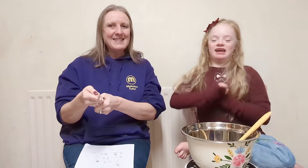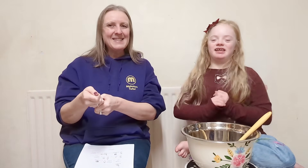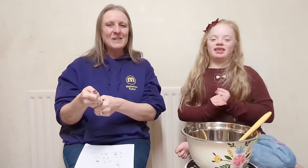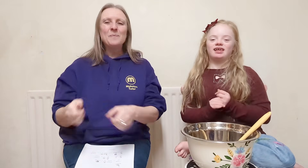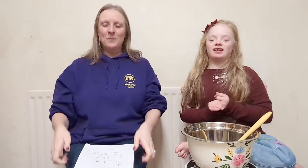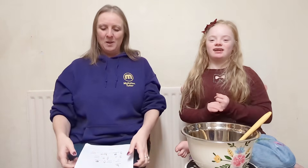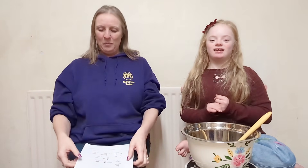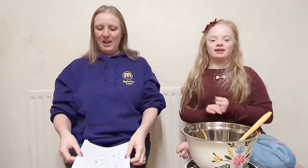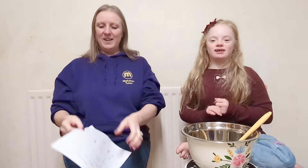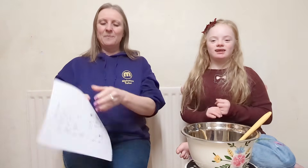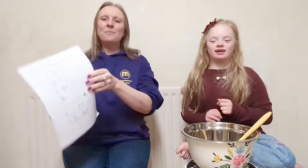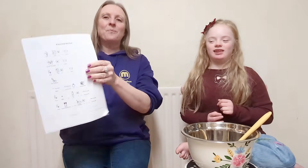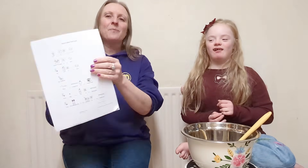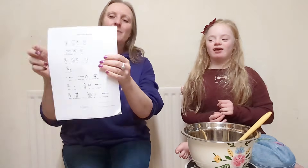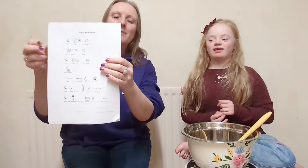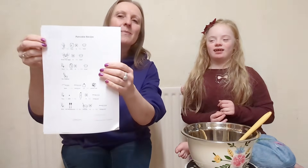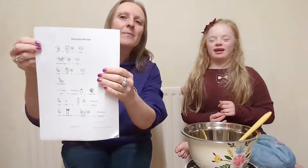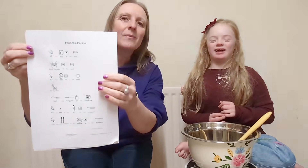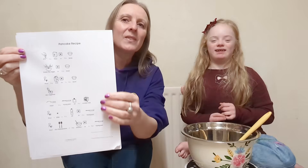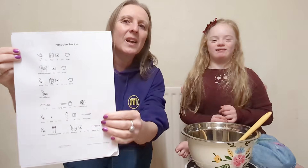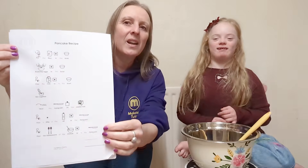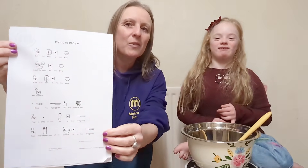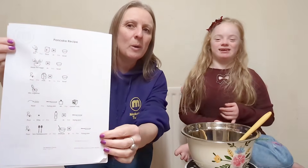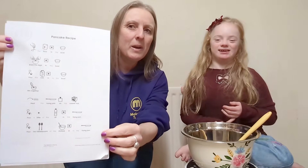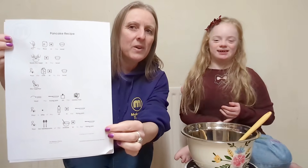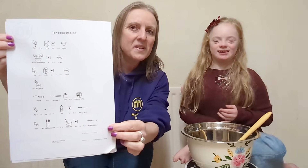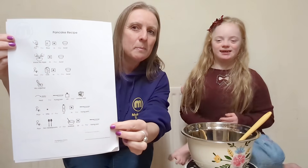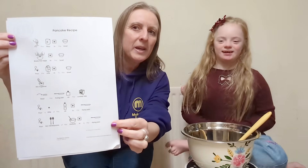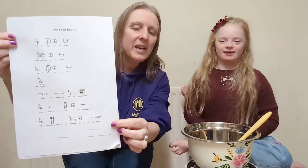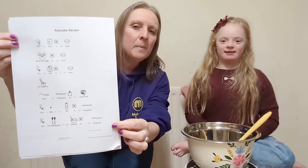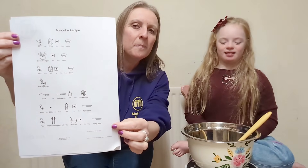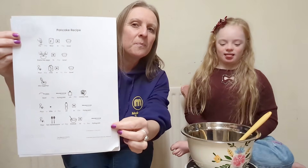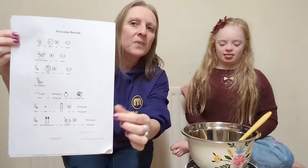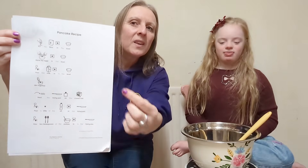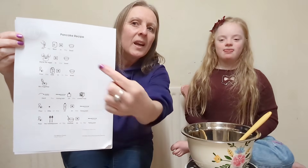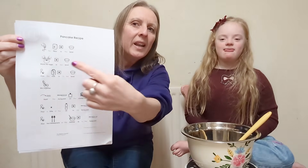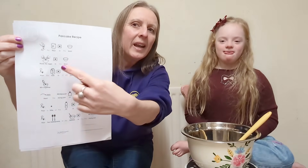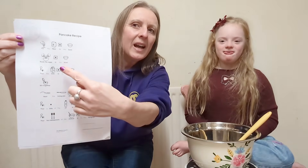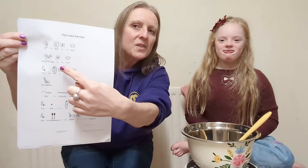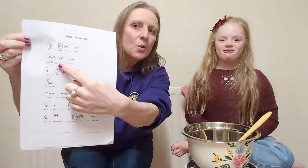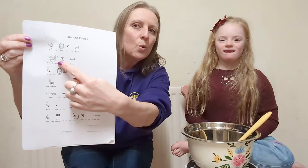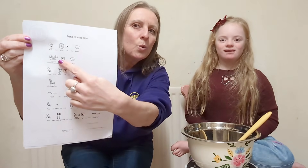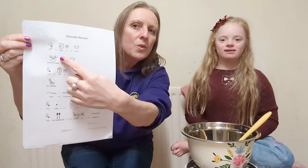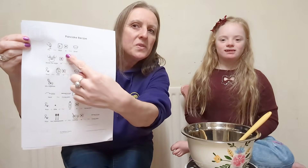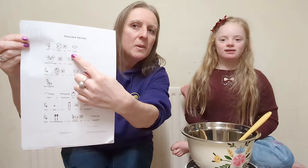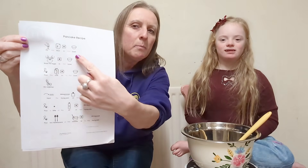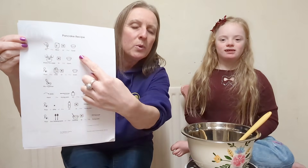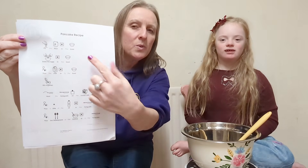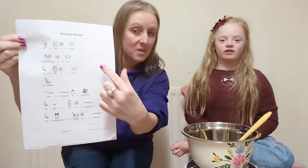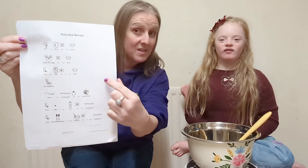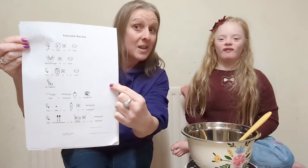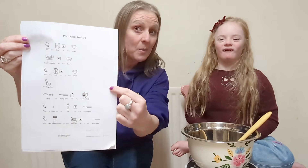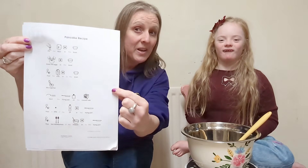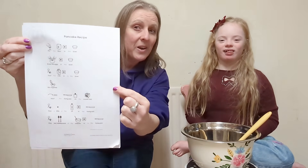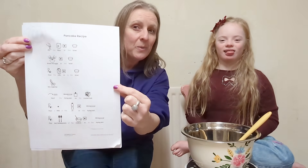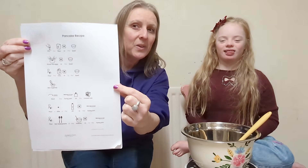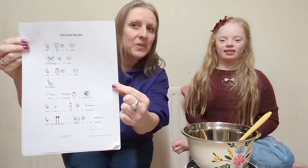pancakes. Brilliant. Okay. I've got my recipe and it has all the symbols so we know what to